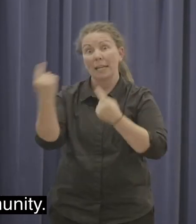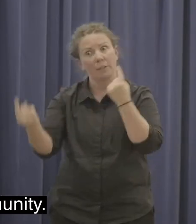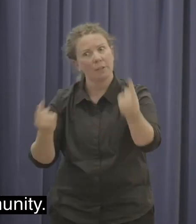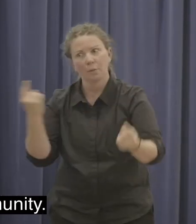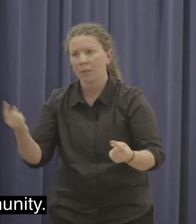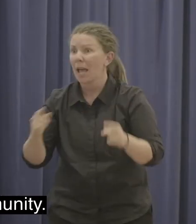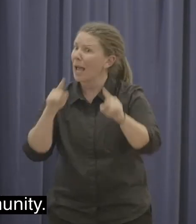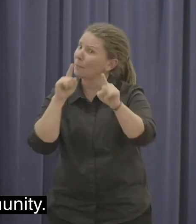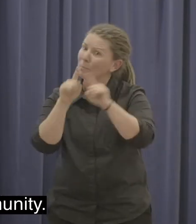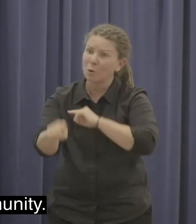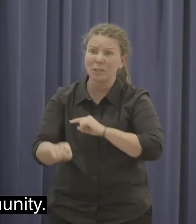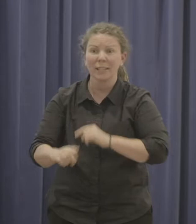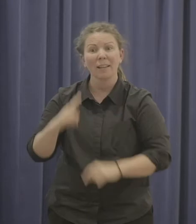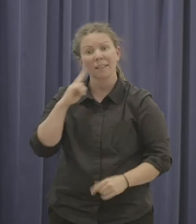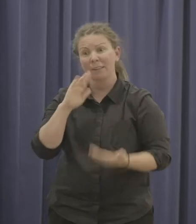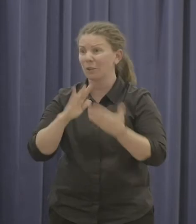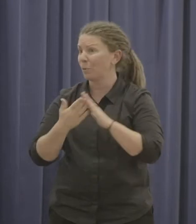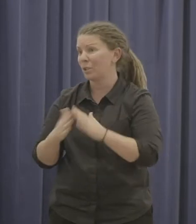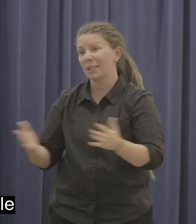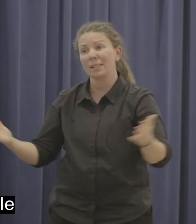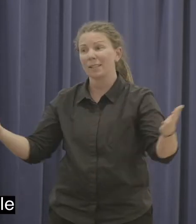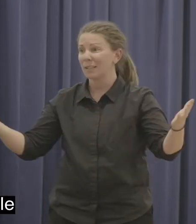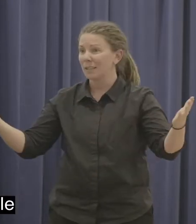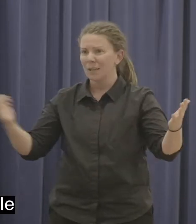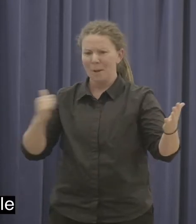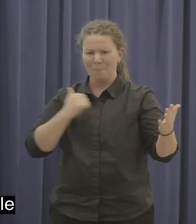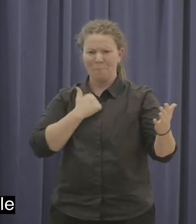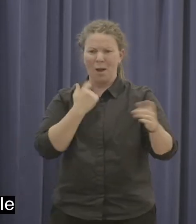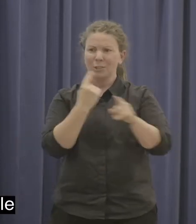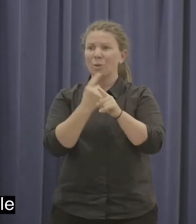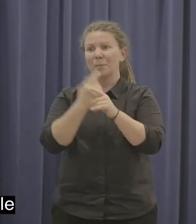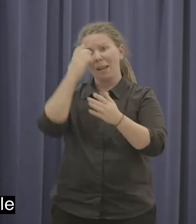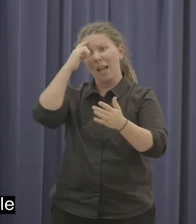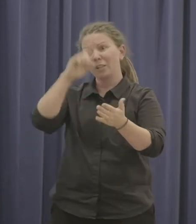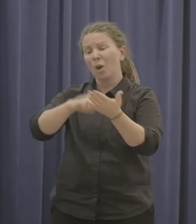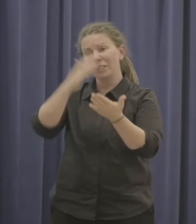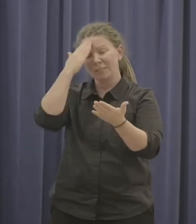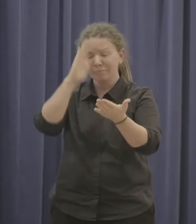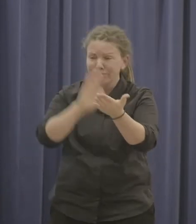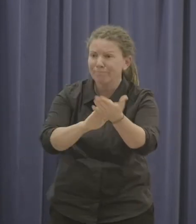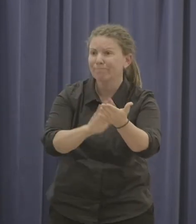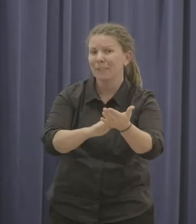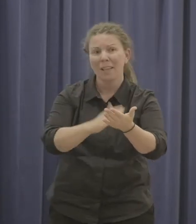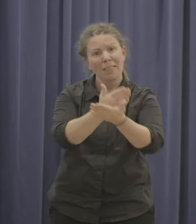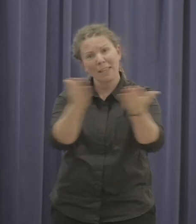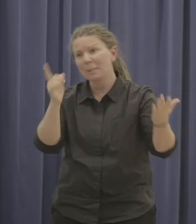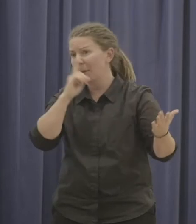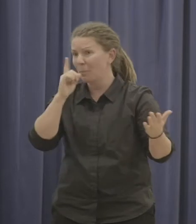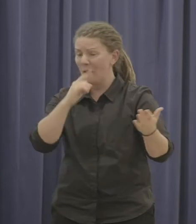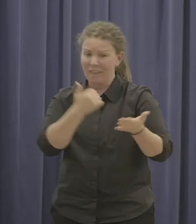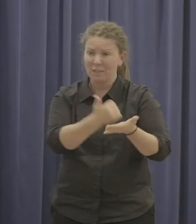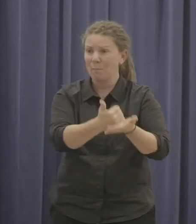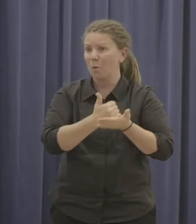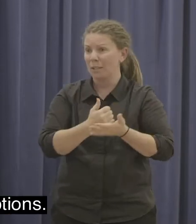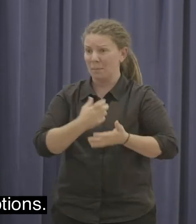and most of all, the deaf community. My talk is about acknowledging these people and explaining how they have assisted Billy